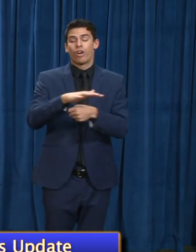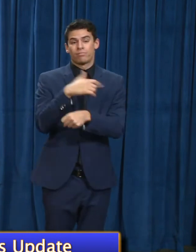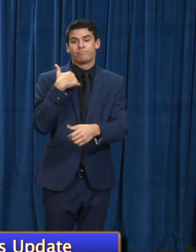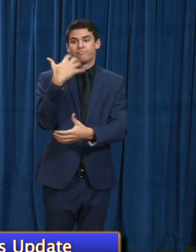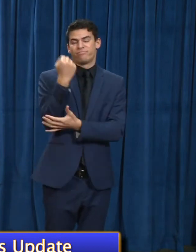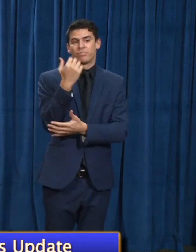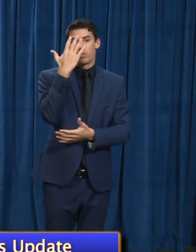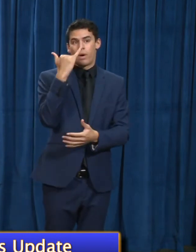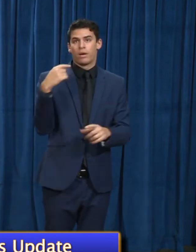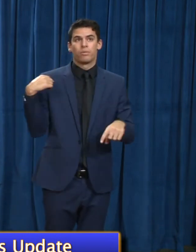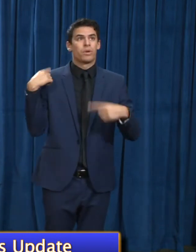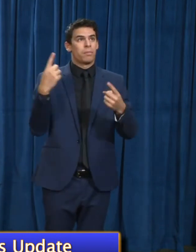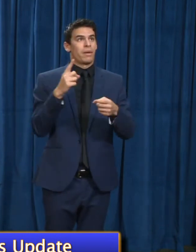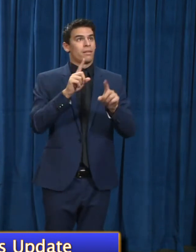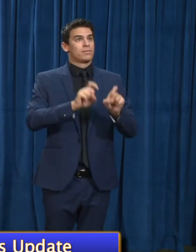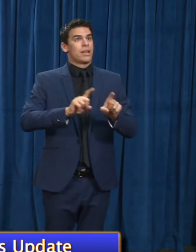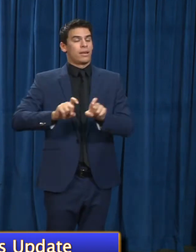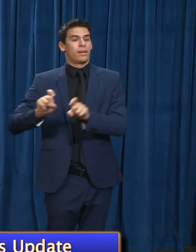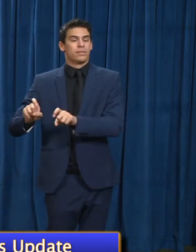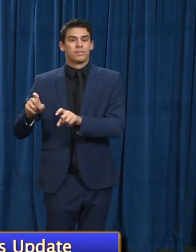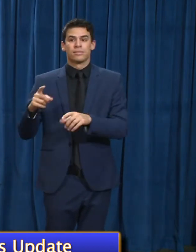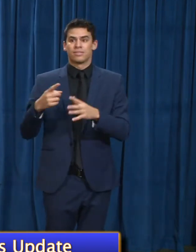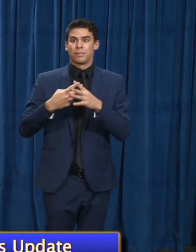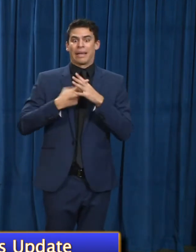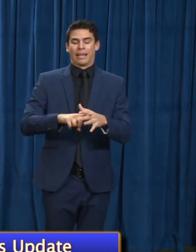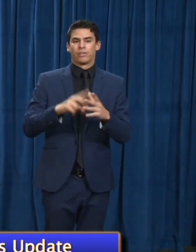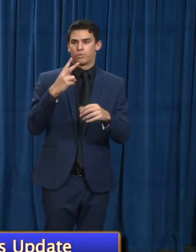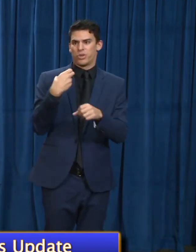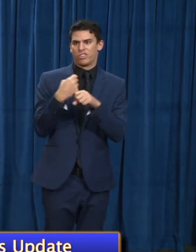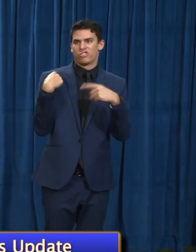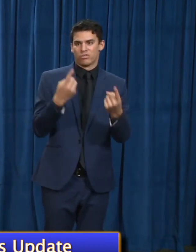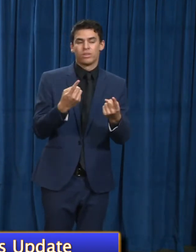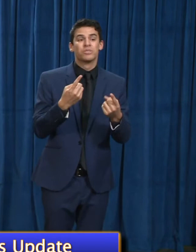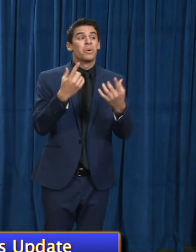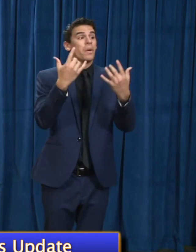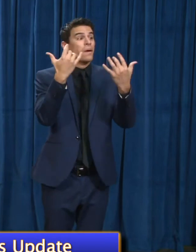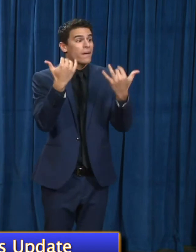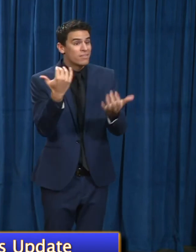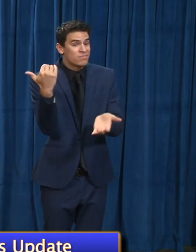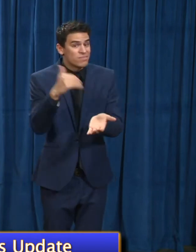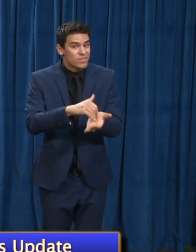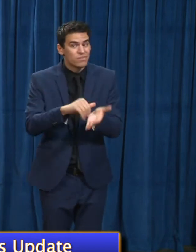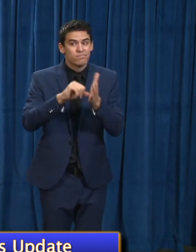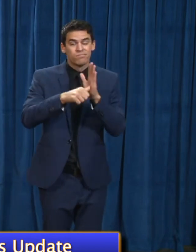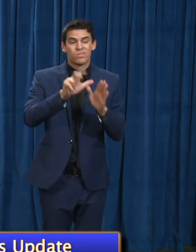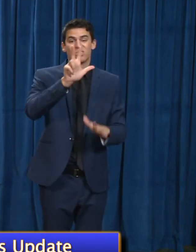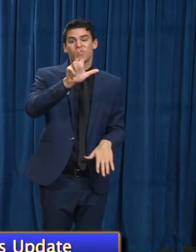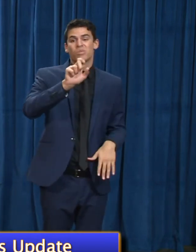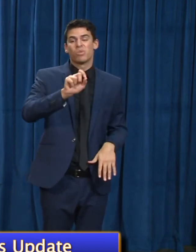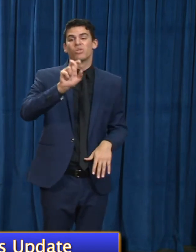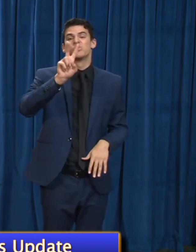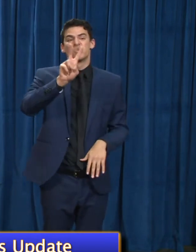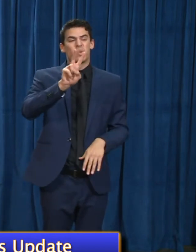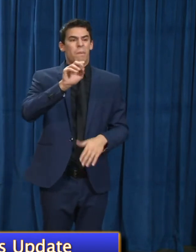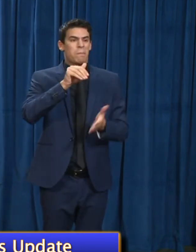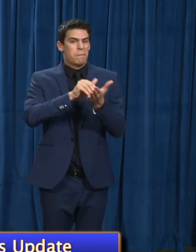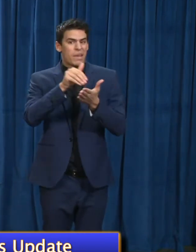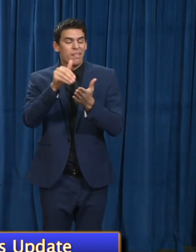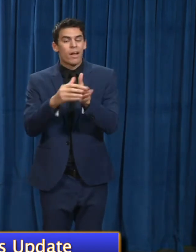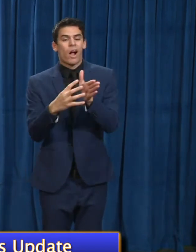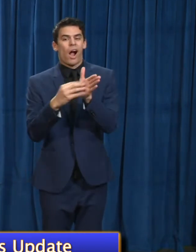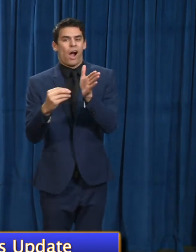this since the beginning of the pandemic. Again, 3.2 million copies of the virus per liter. As you know, this